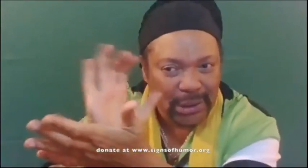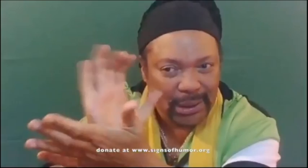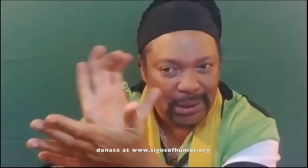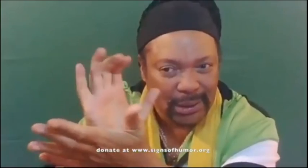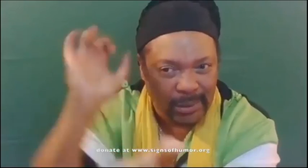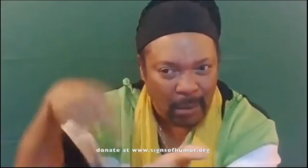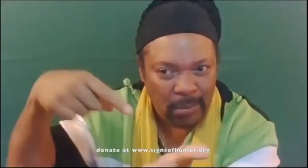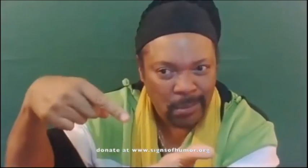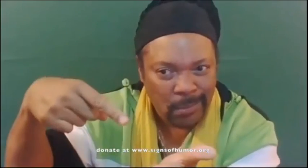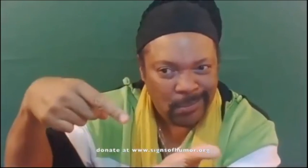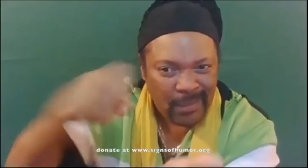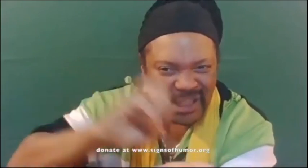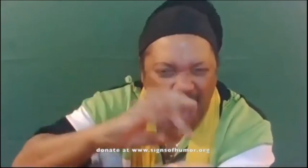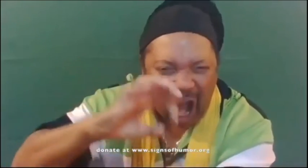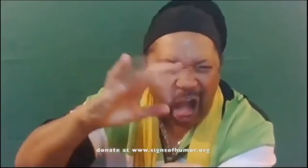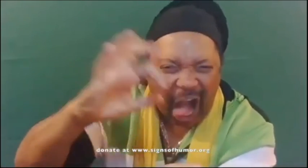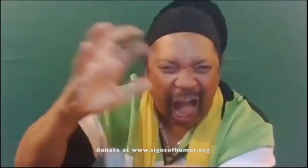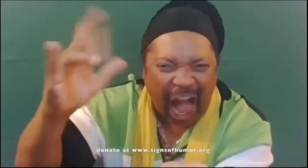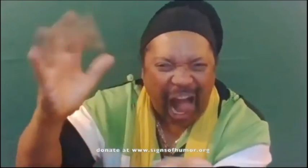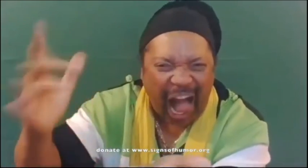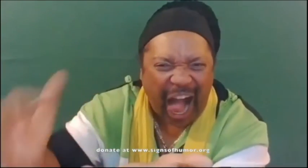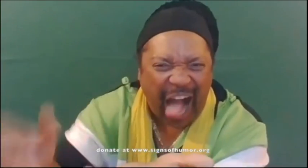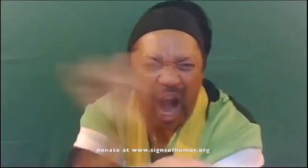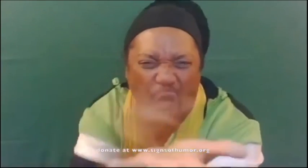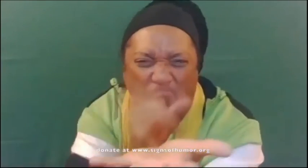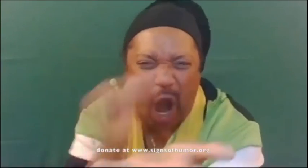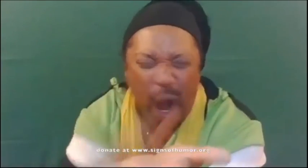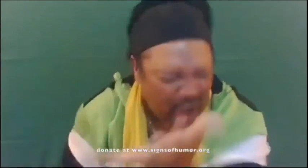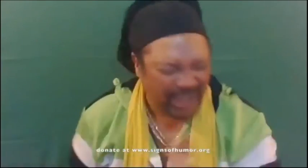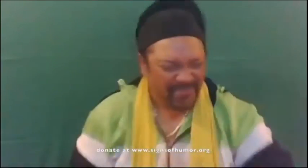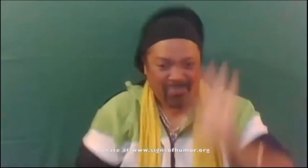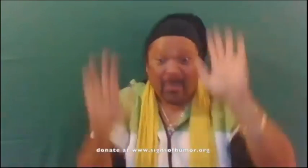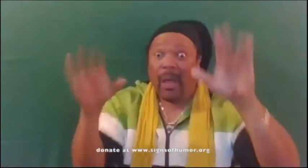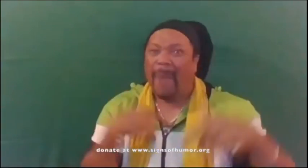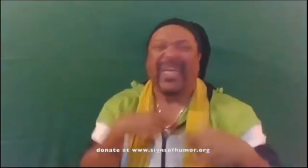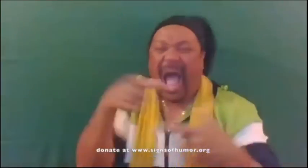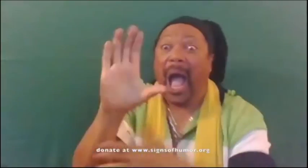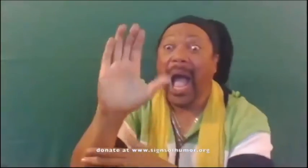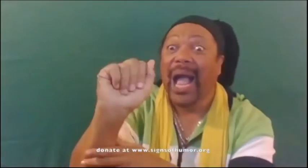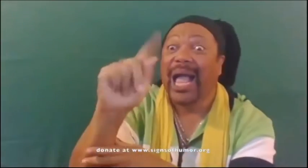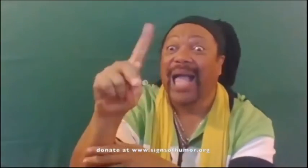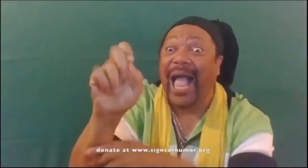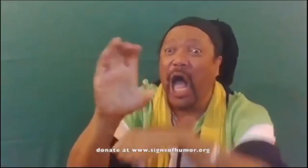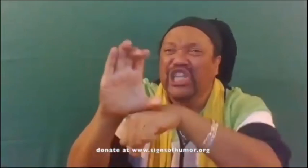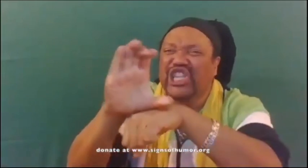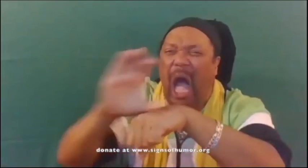I'm talking about the government cheese. Y'all know the government cheese, y'all, right? Boy, ketchup, boy. I'm talking about they